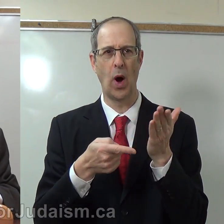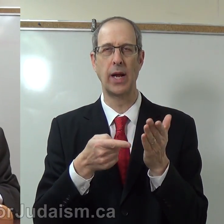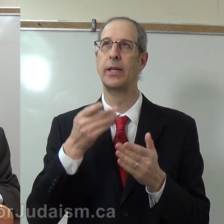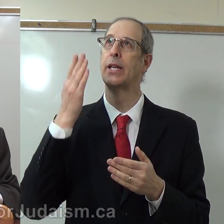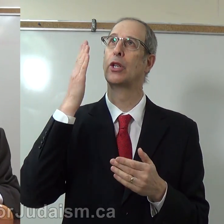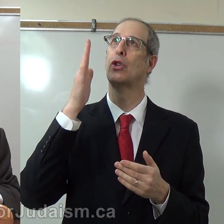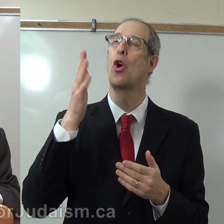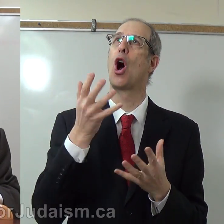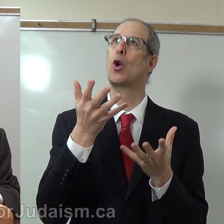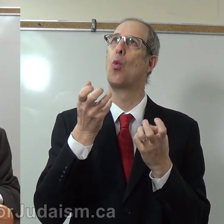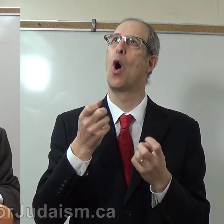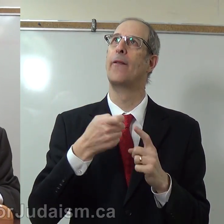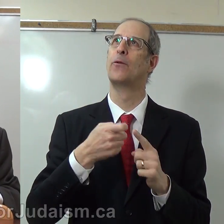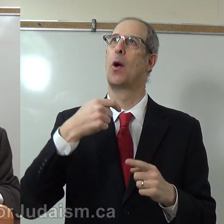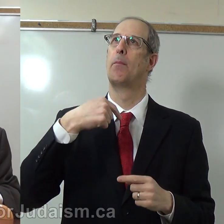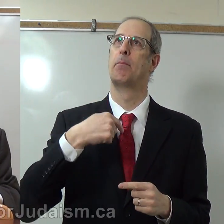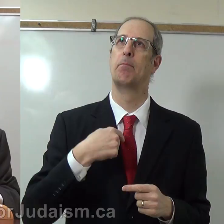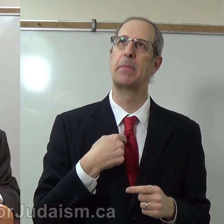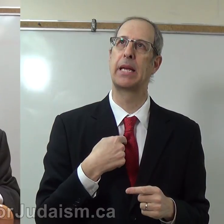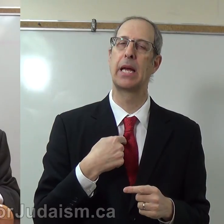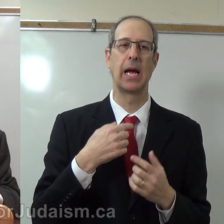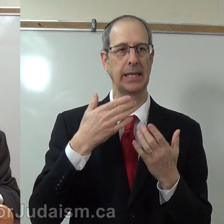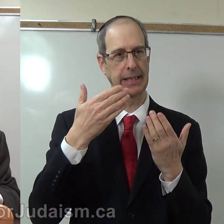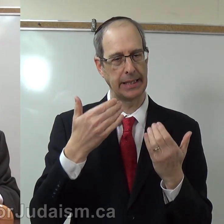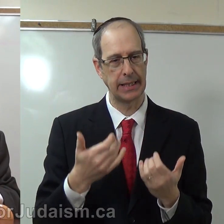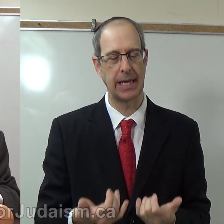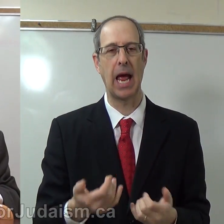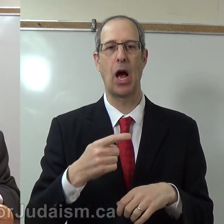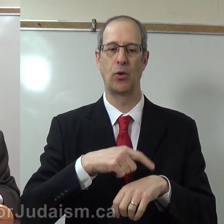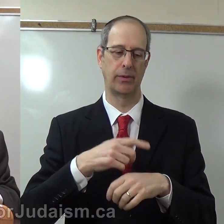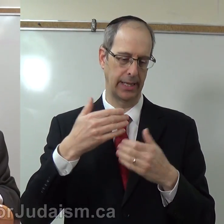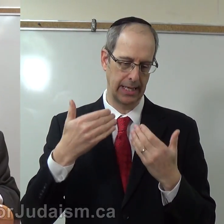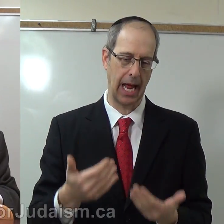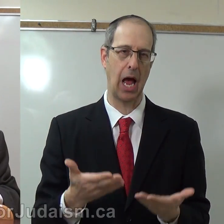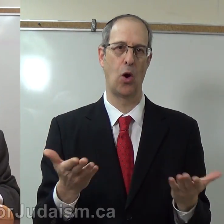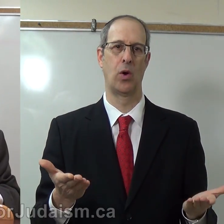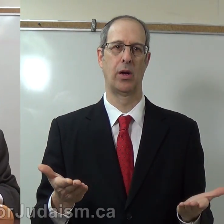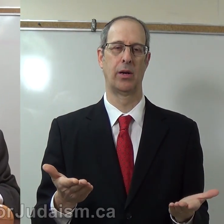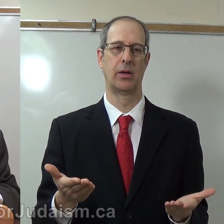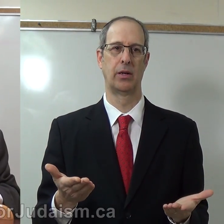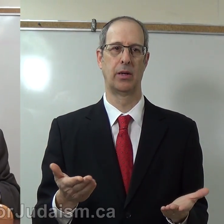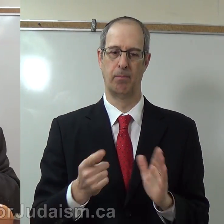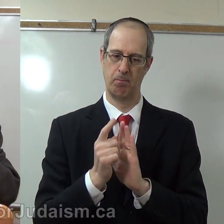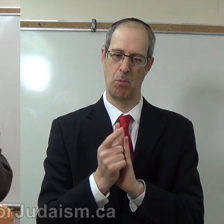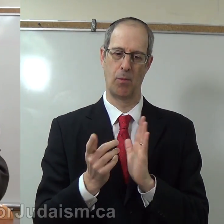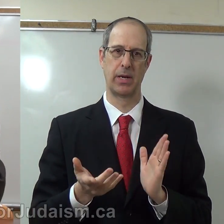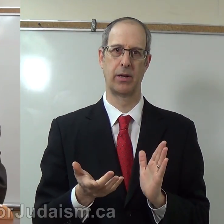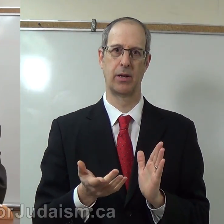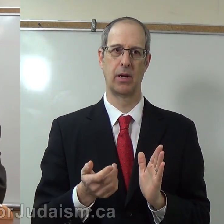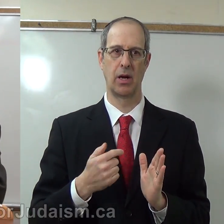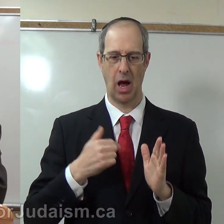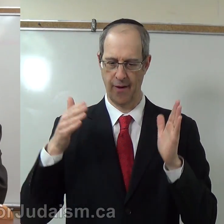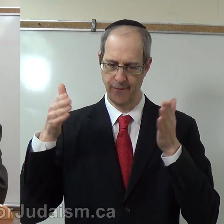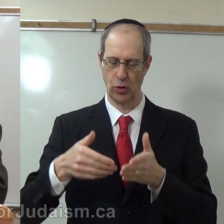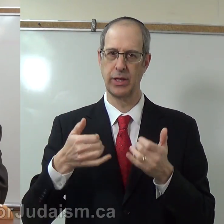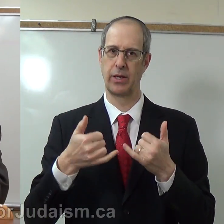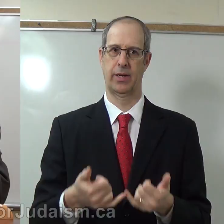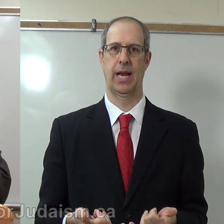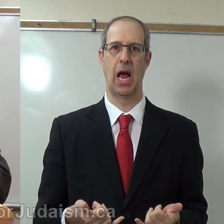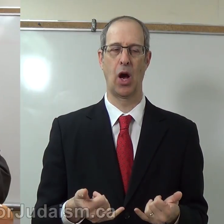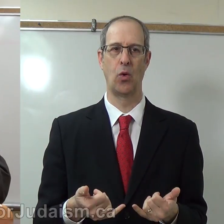God want from me right at this moment. I just thought about this moment